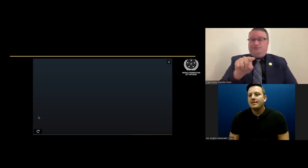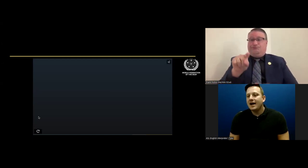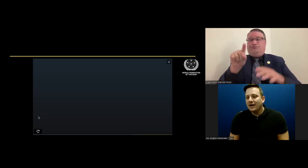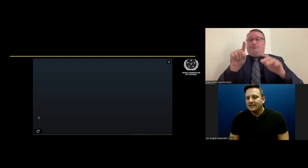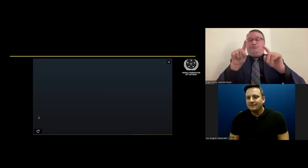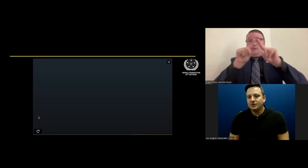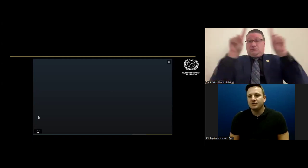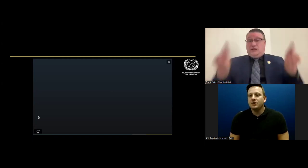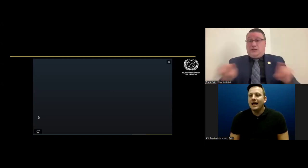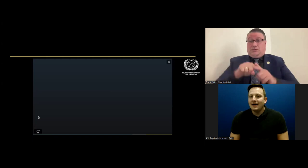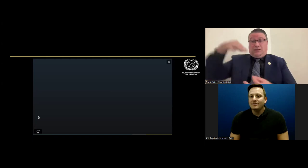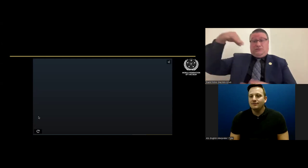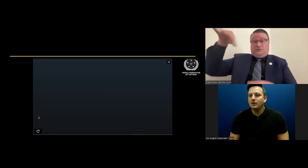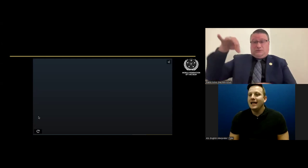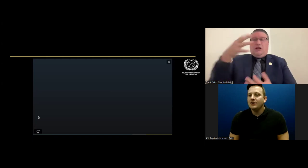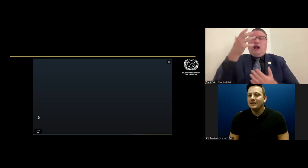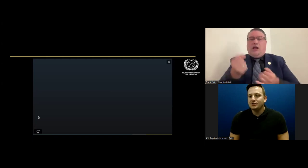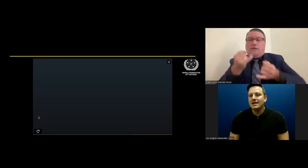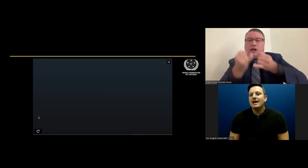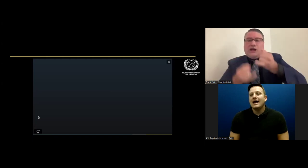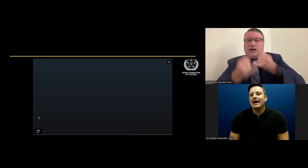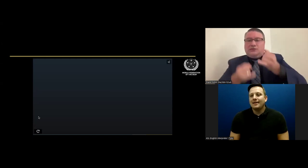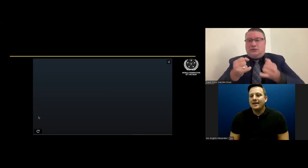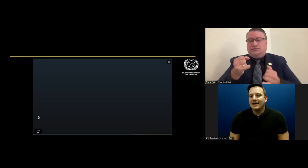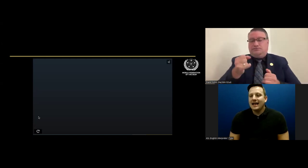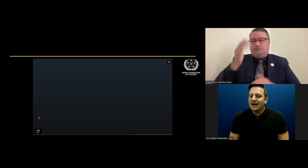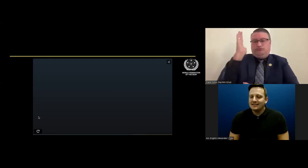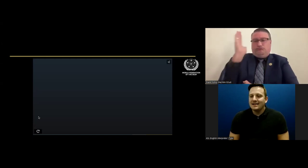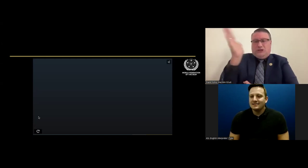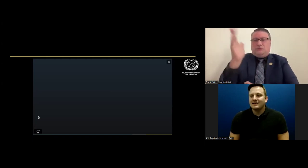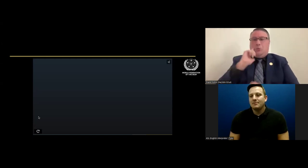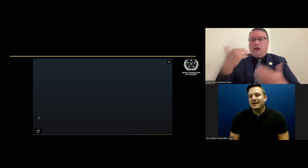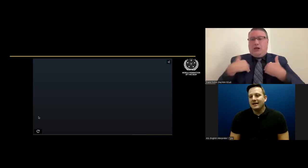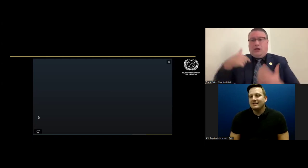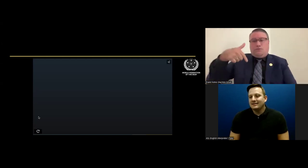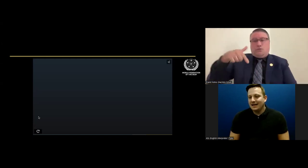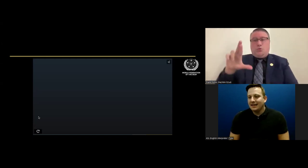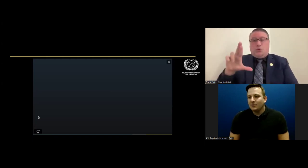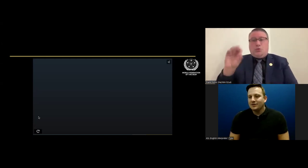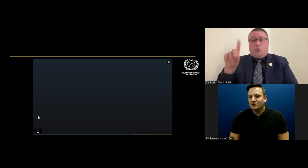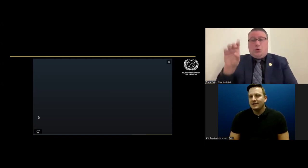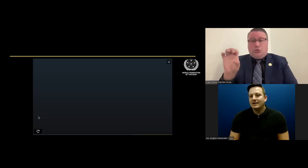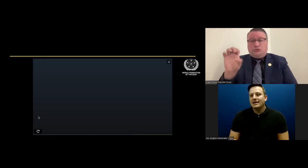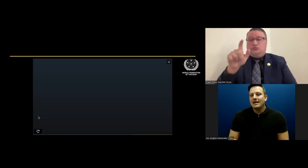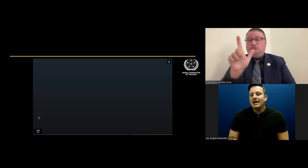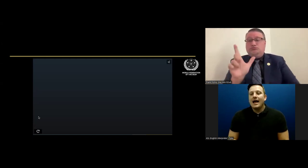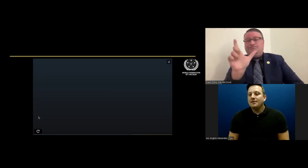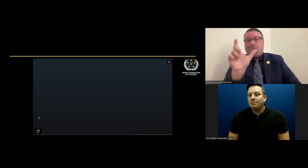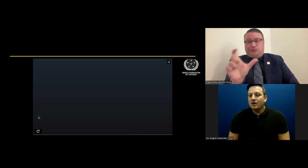That way, deaf children will have a full language that they can access, being sign language. At the bottom